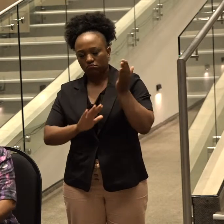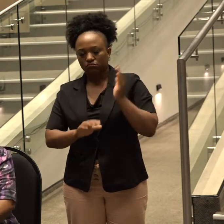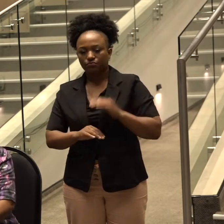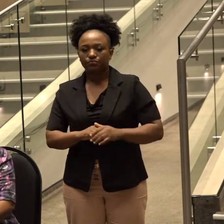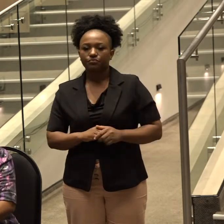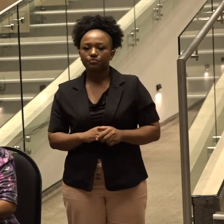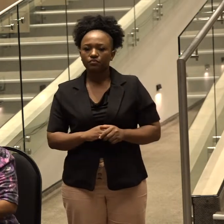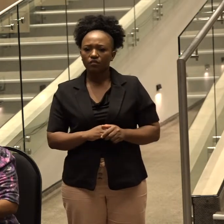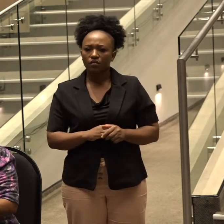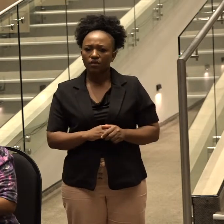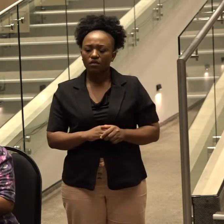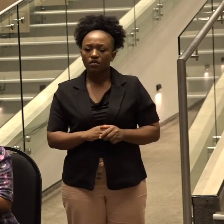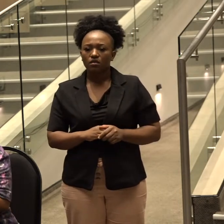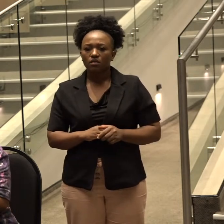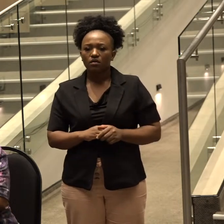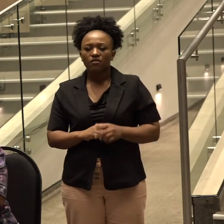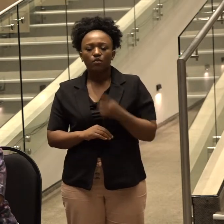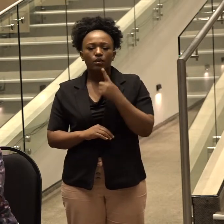foreign